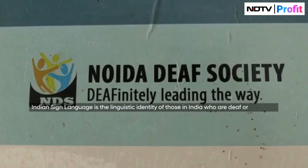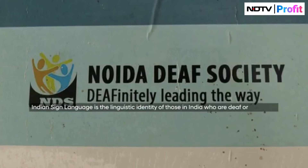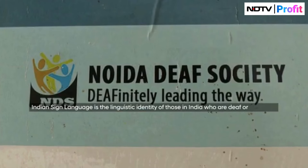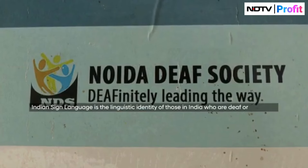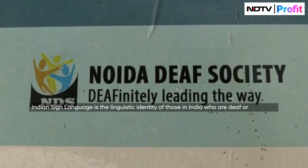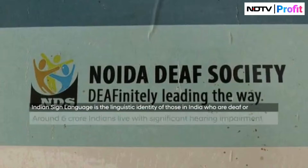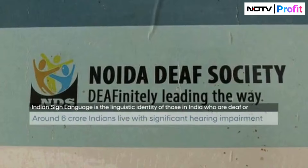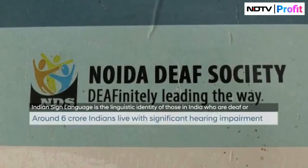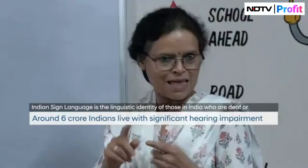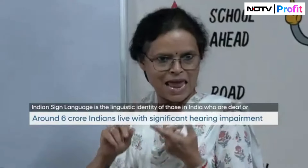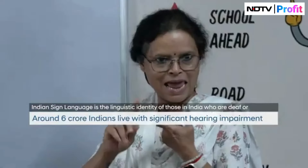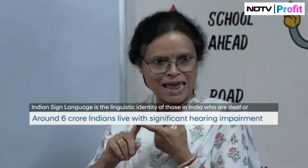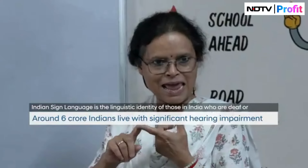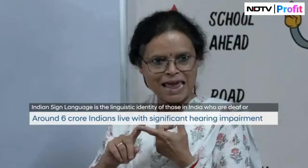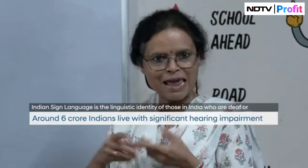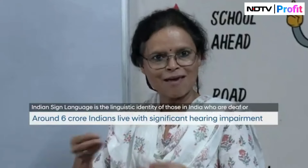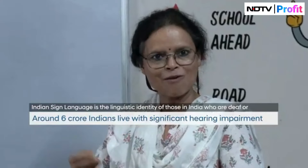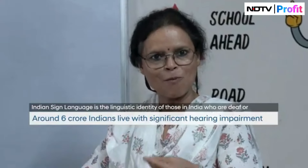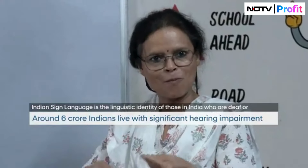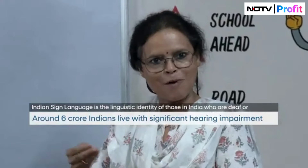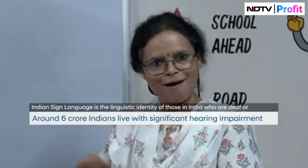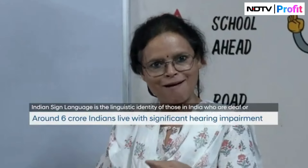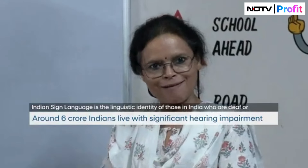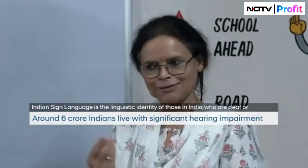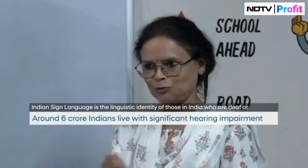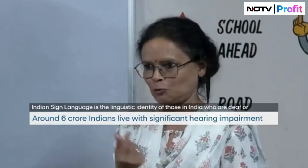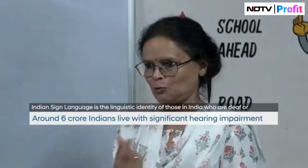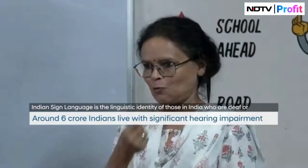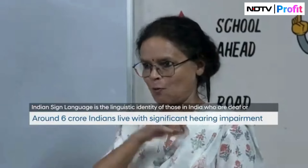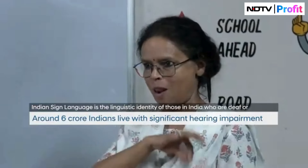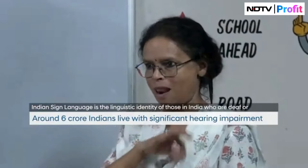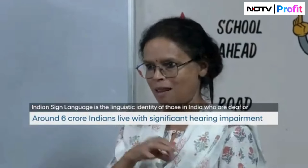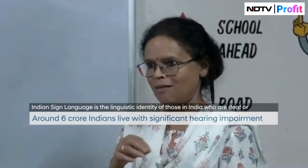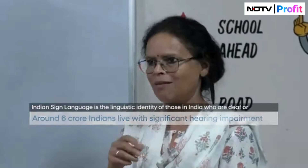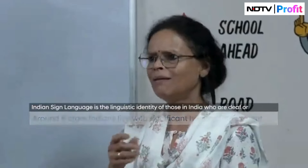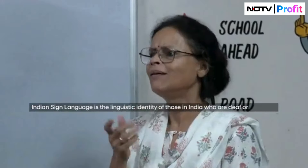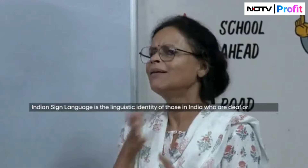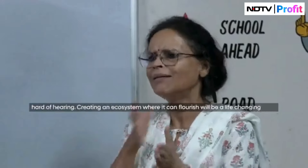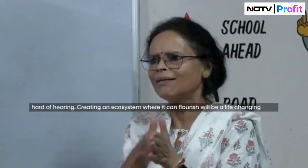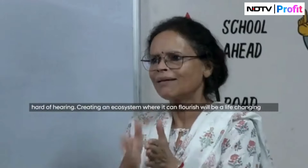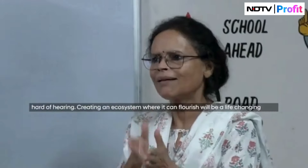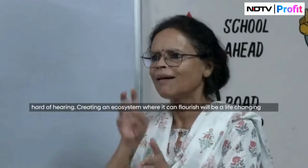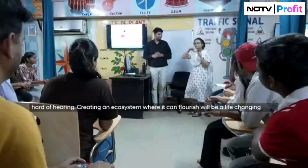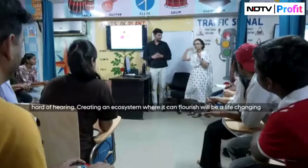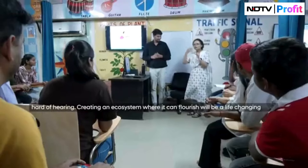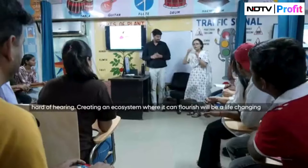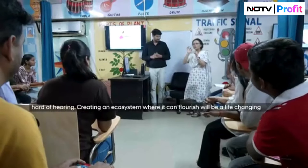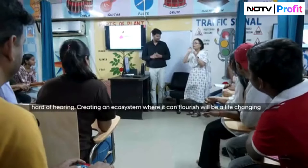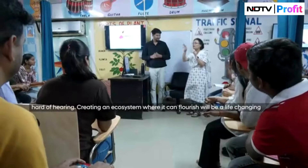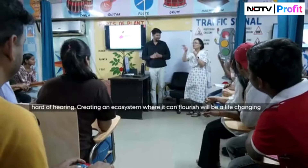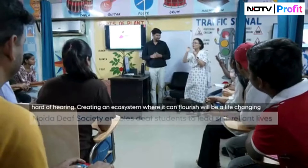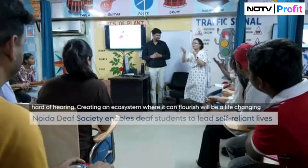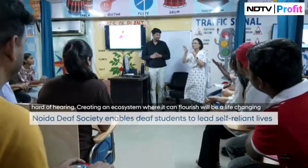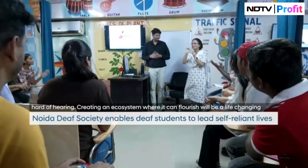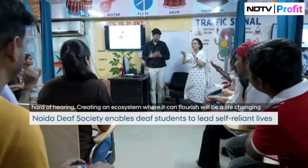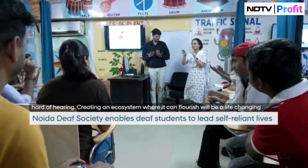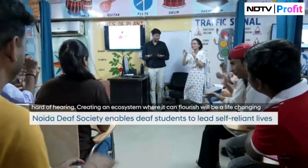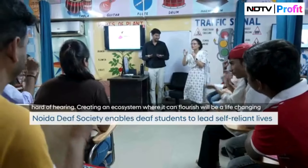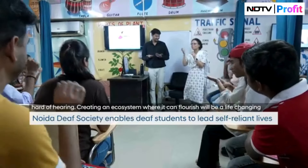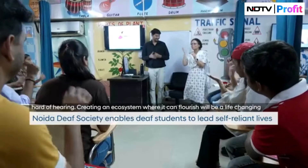Indian Sign Language is the linguistic identity of those in India who are deaf or hard of hearing. Creating an ecosystem where it